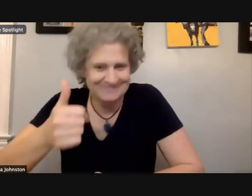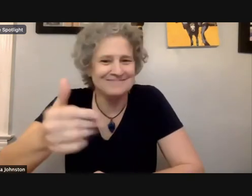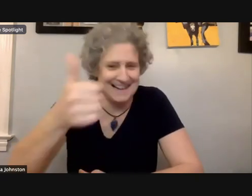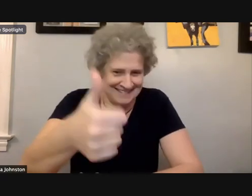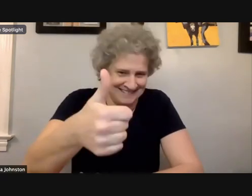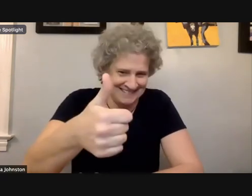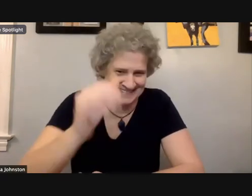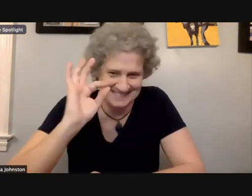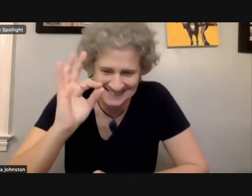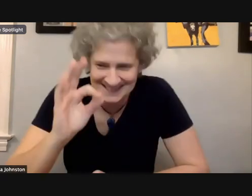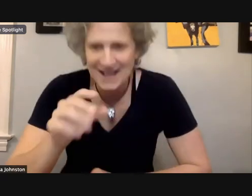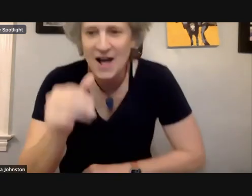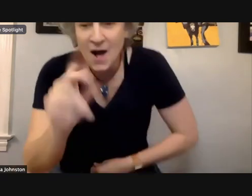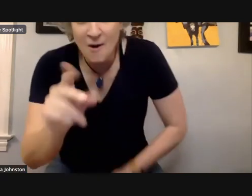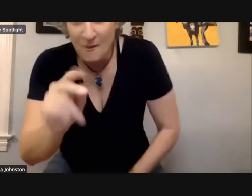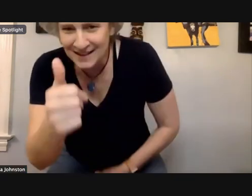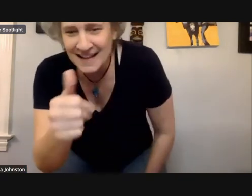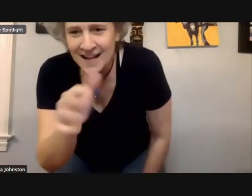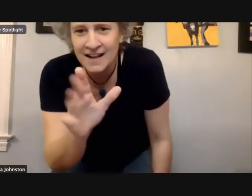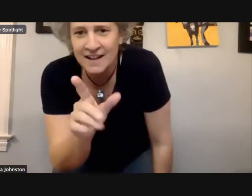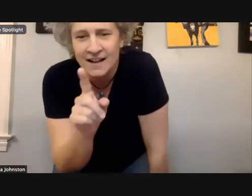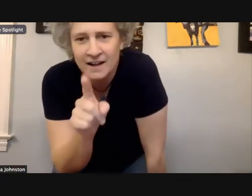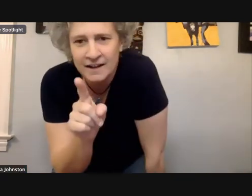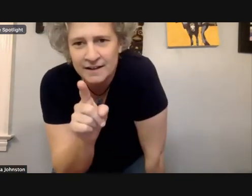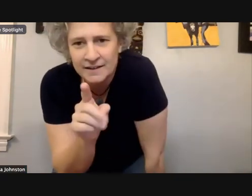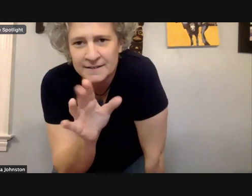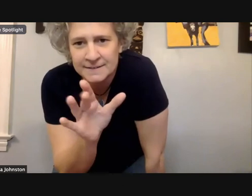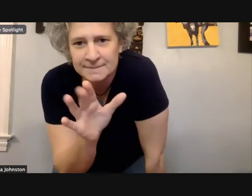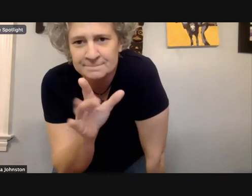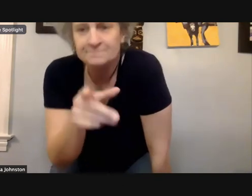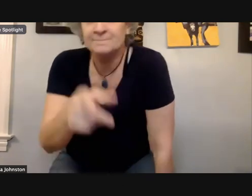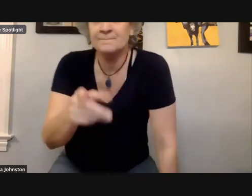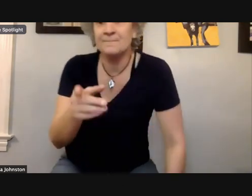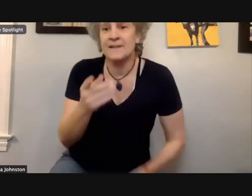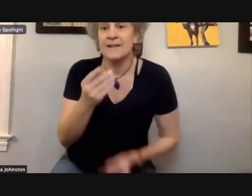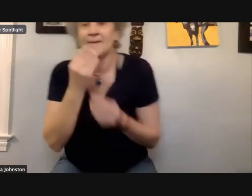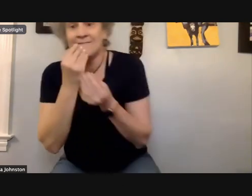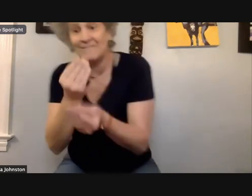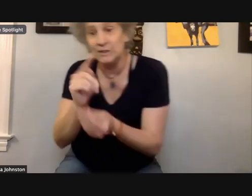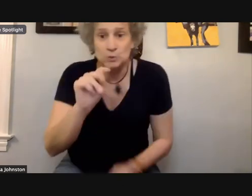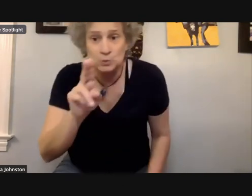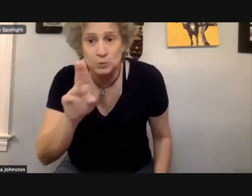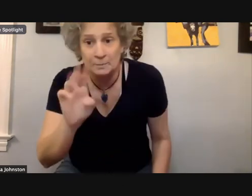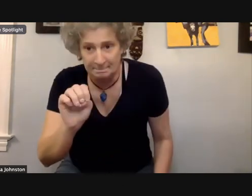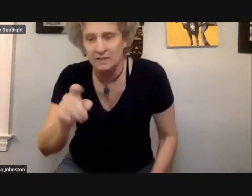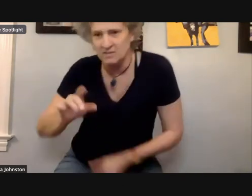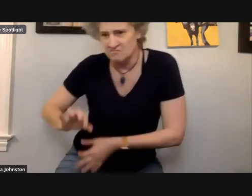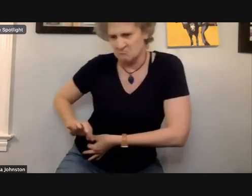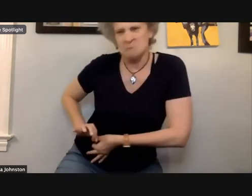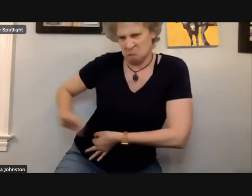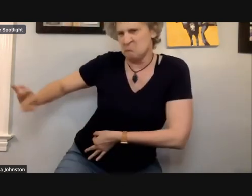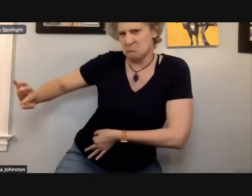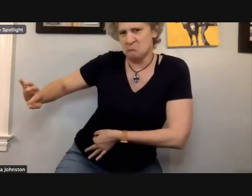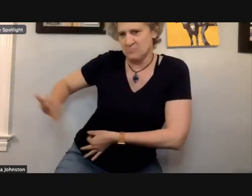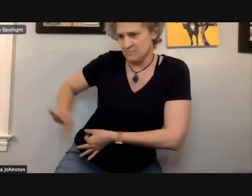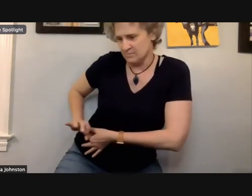okay, so the interpreter's got it. Good, thank you. All right, so just describing what that looks like. So if we're talking about like a G tube,